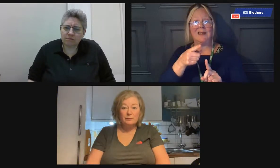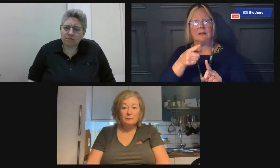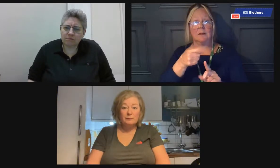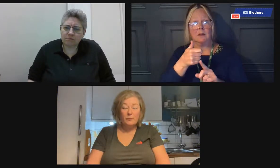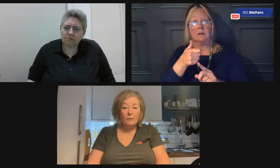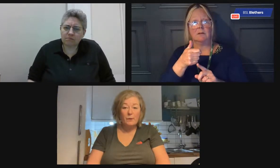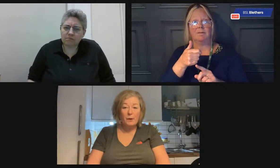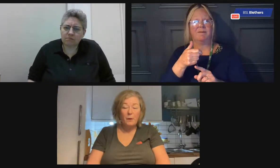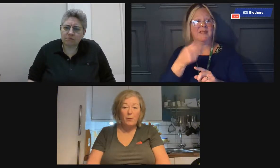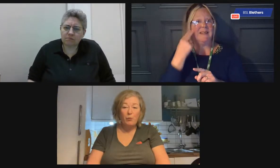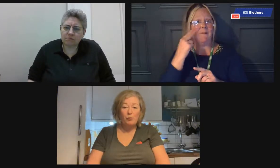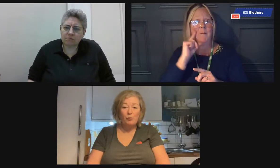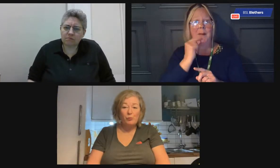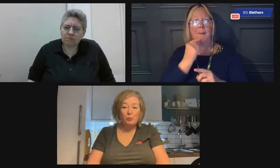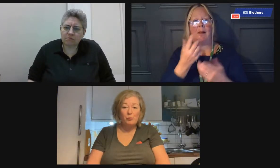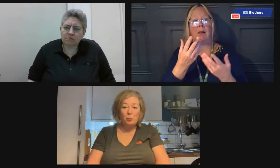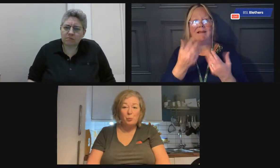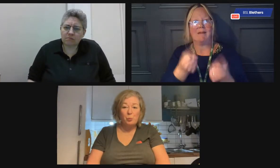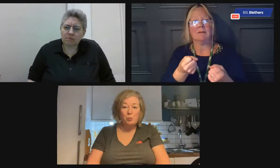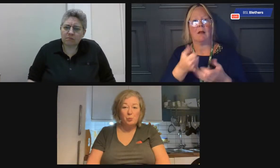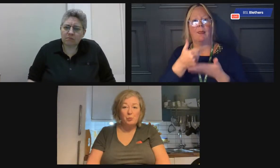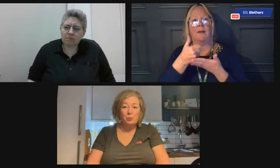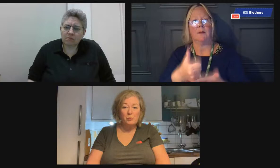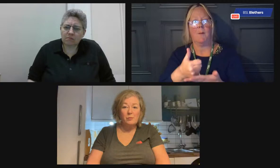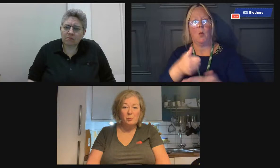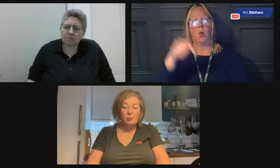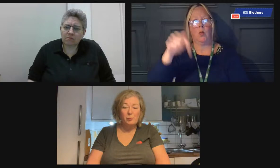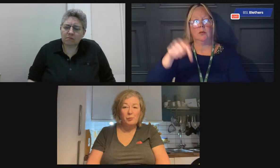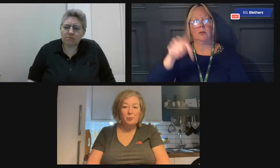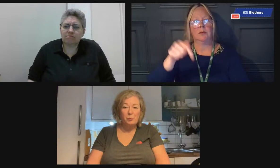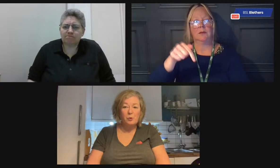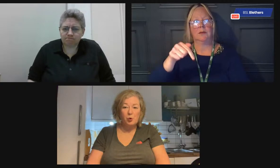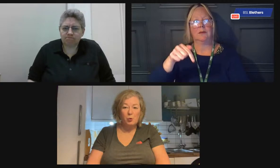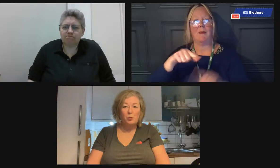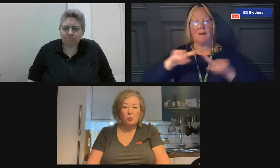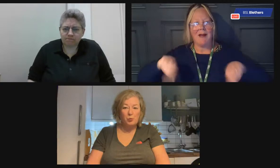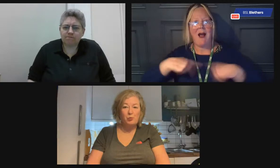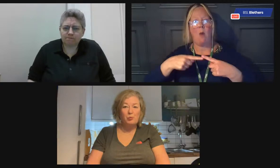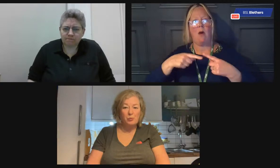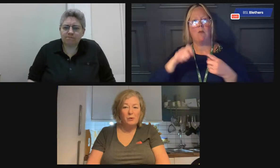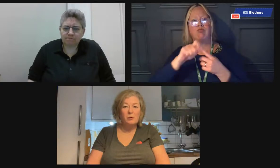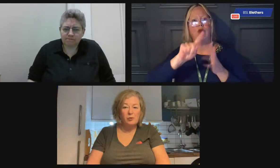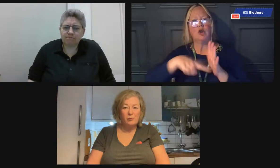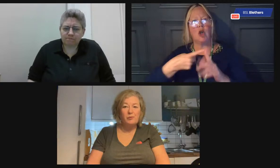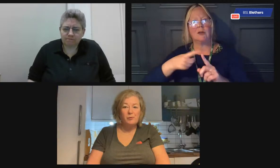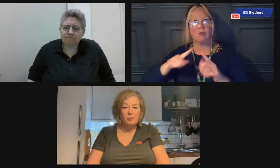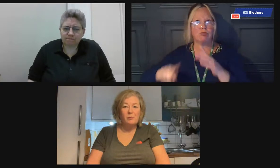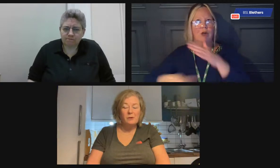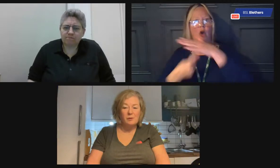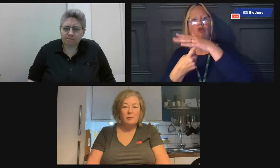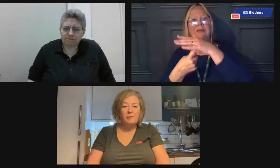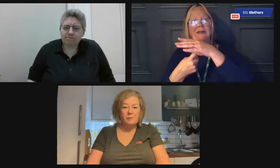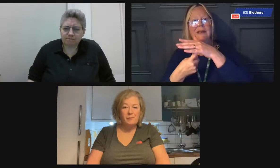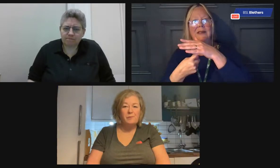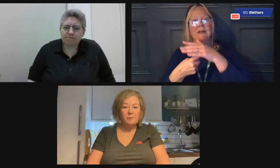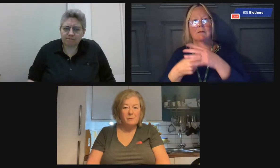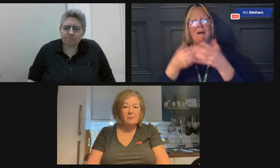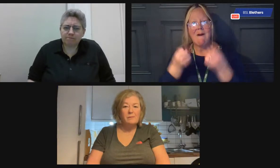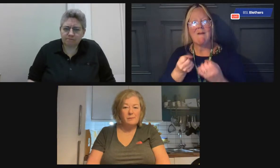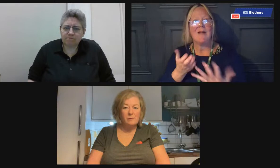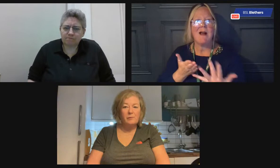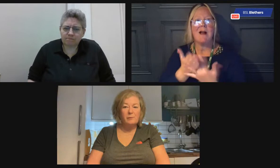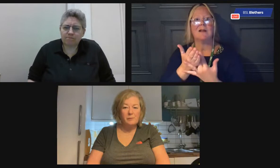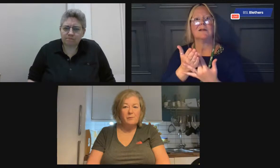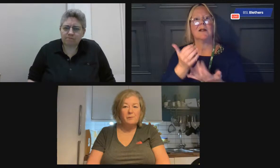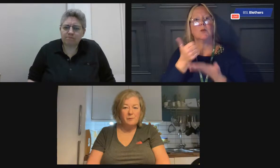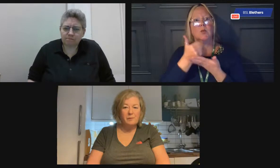of the day, our aim is really to support deaf people and make sure deaf people get the support that they